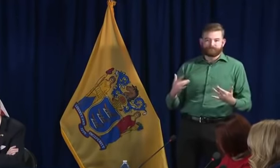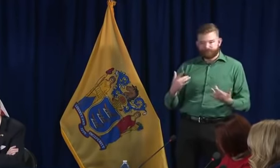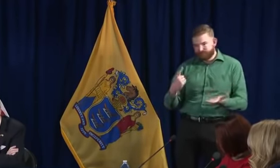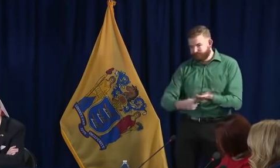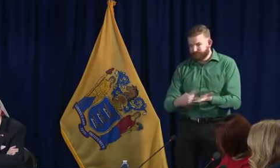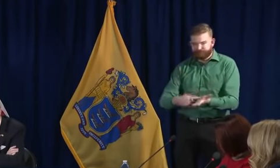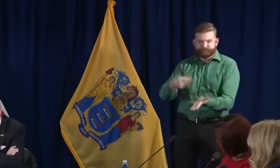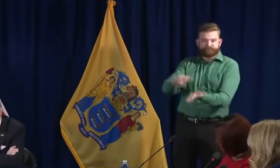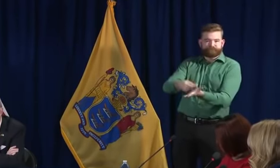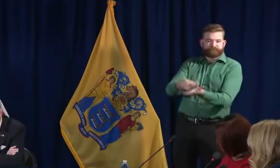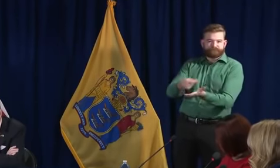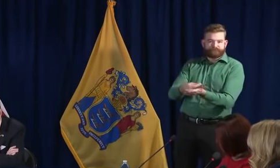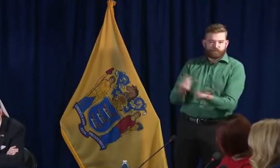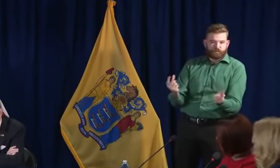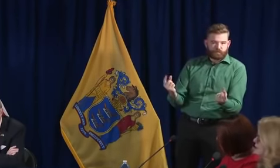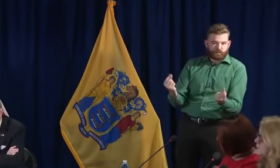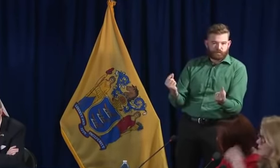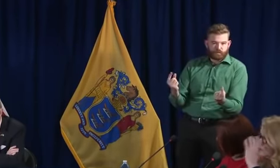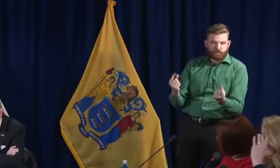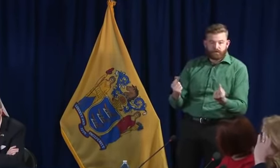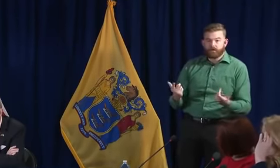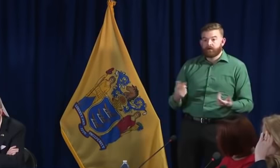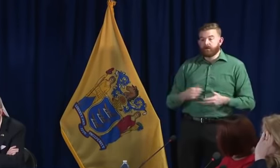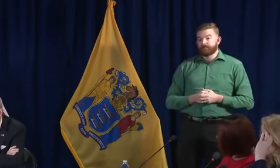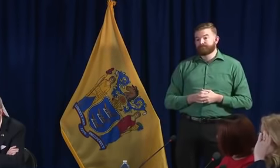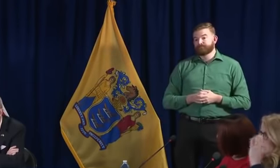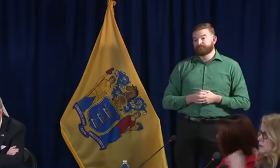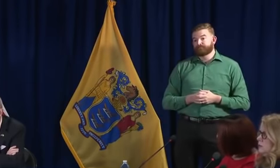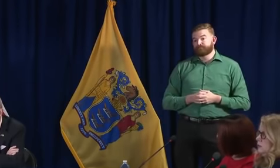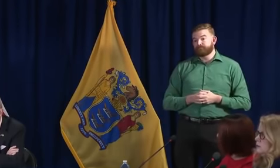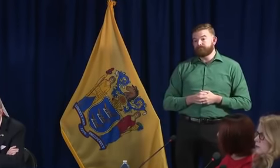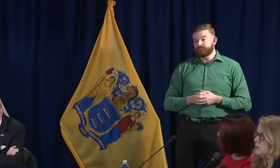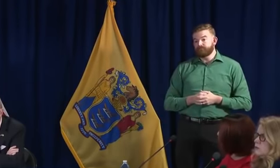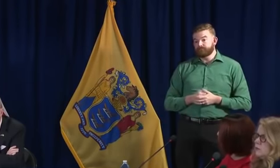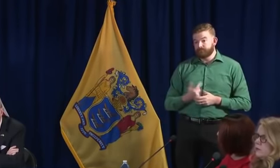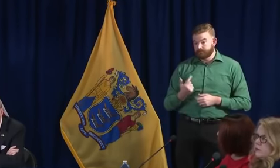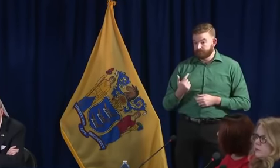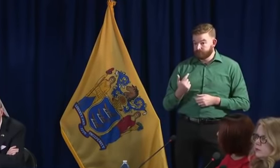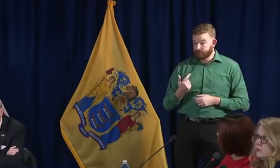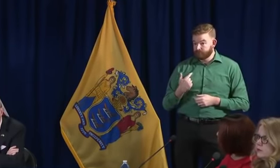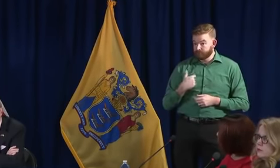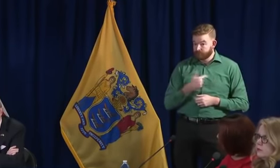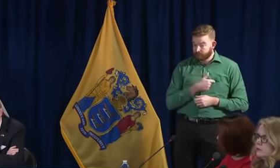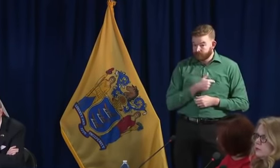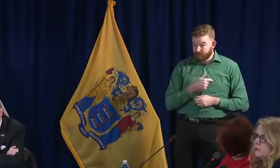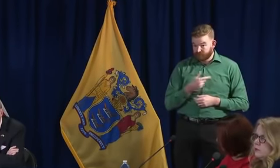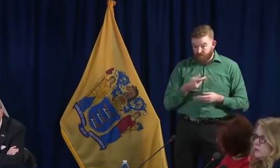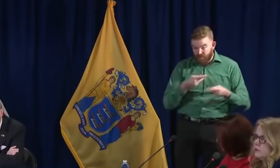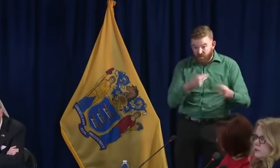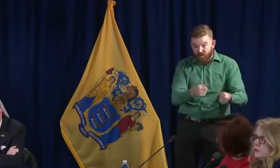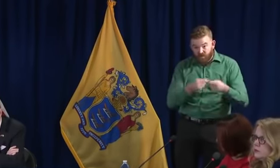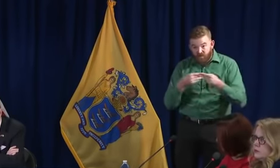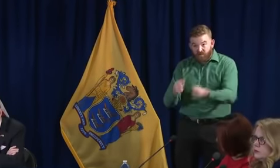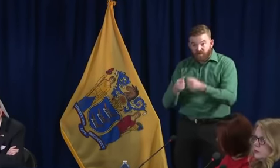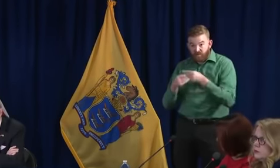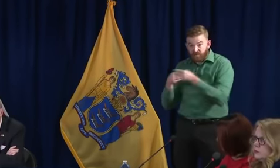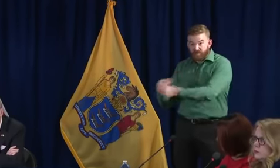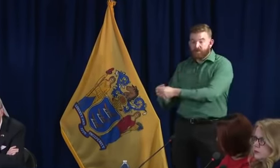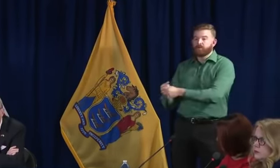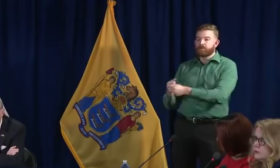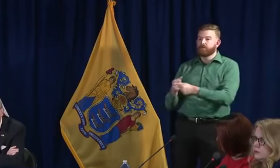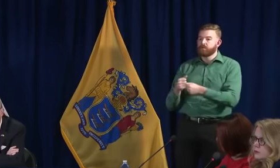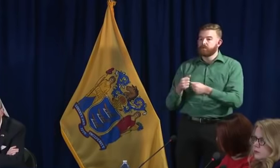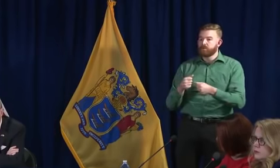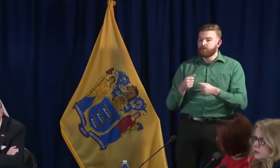done and not have a dramatic, and I would use the word dramatic, impact on not just people's lives, we're seeing that for